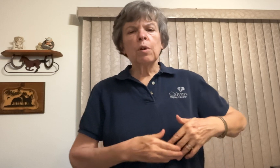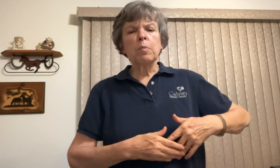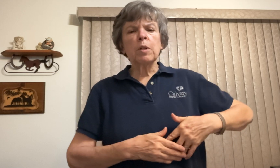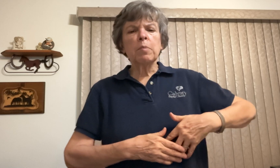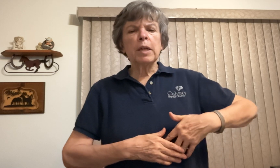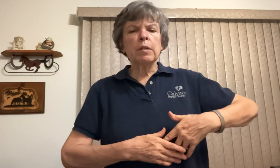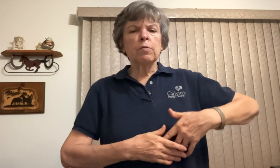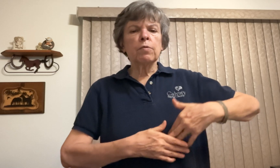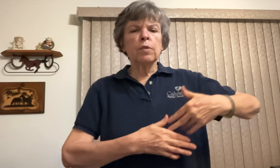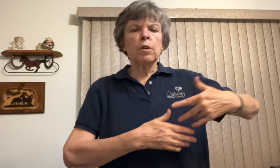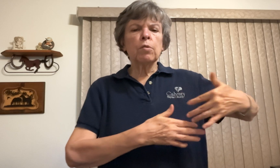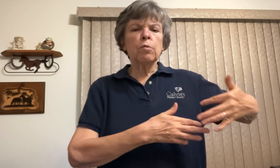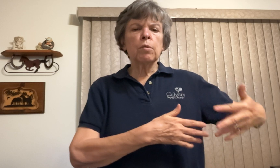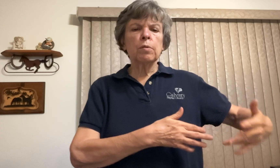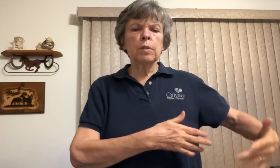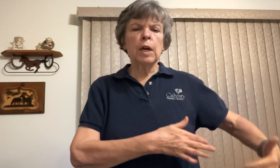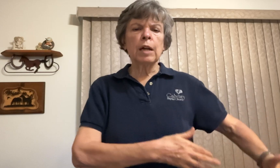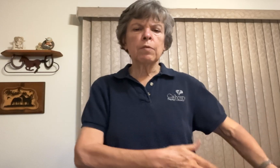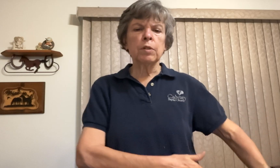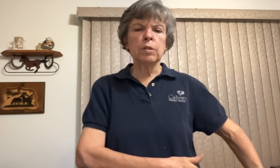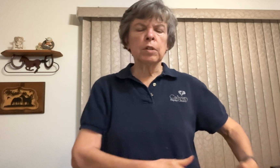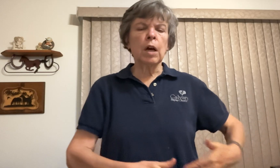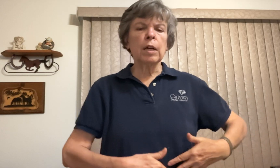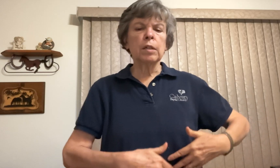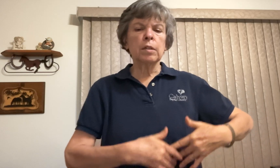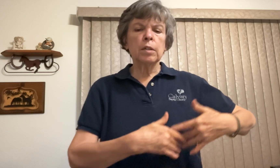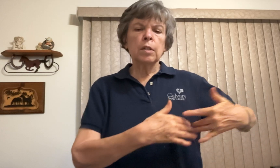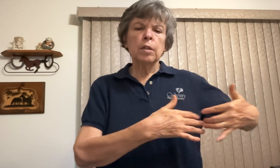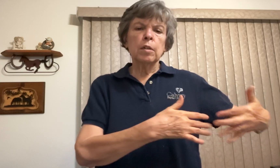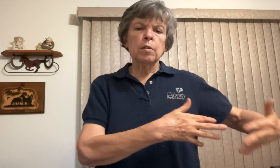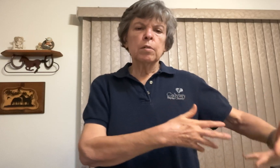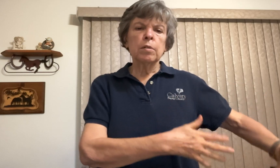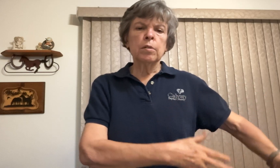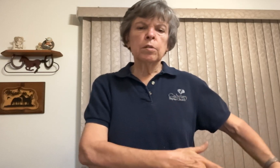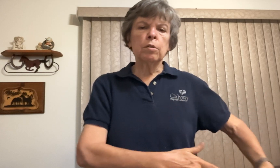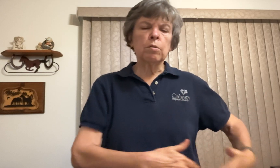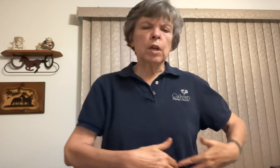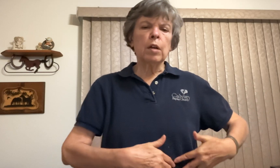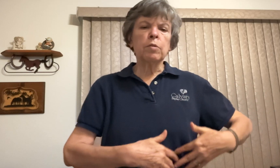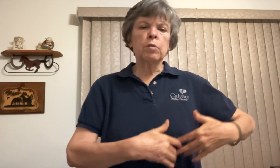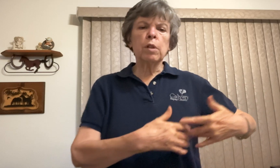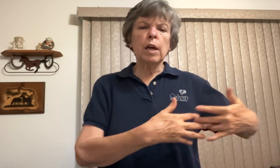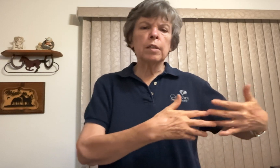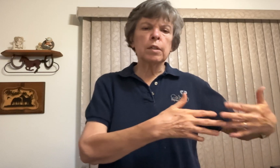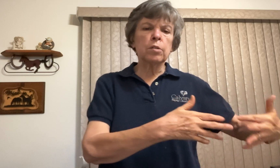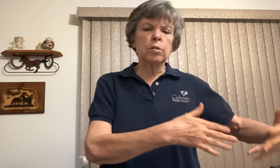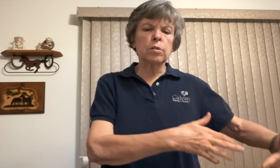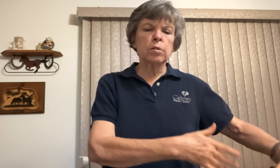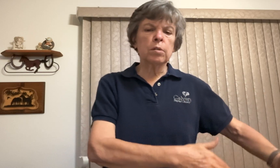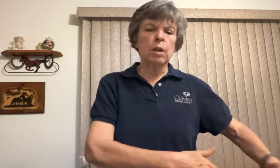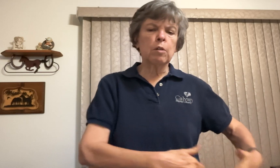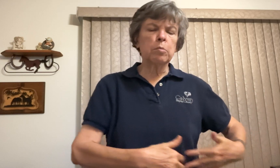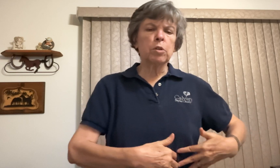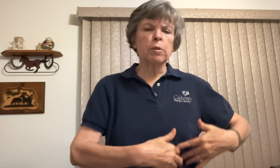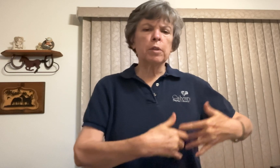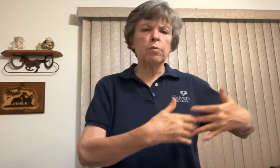going to make it flow out of his side. You don't have to do that. That's just how I'm showing the